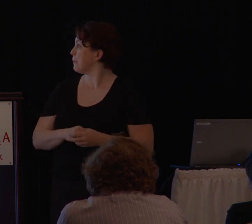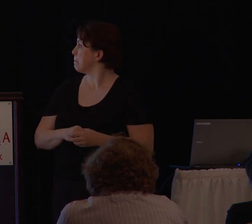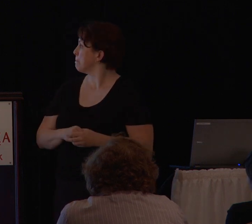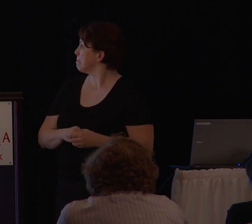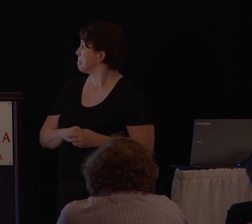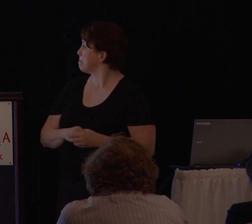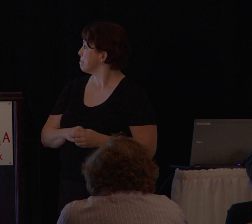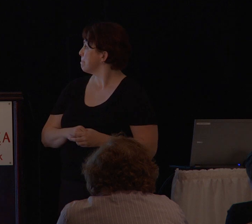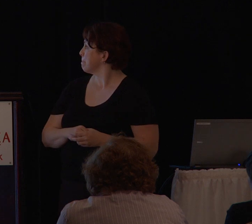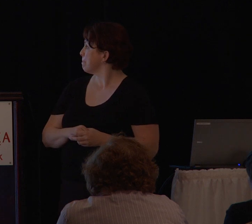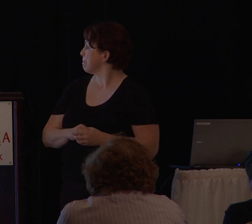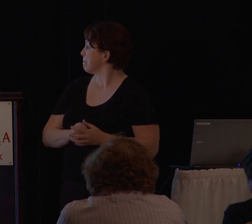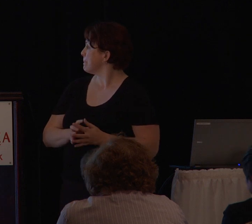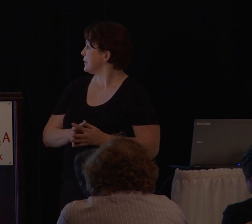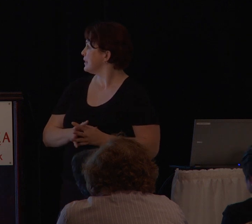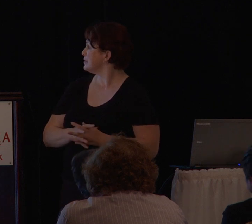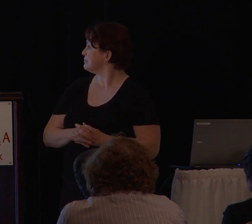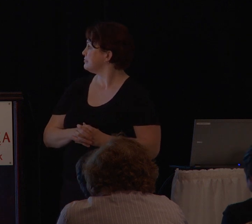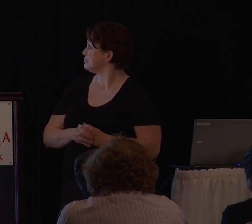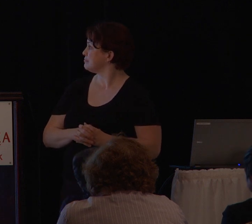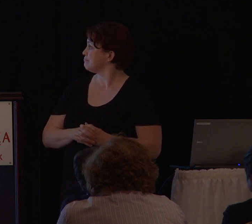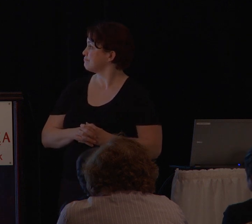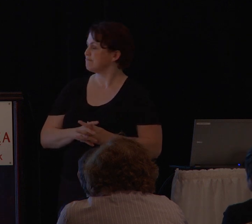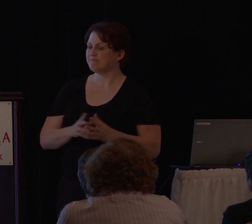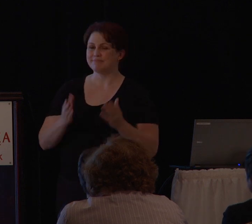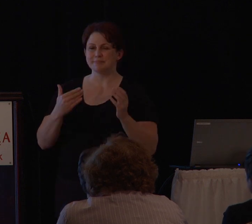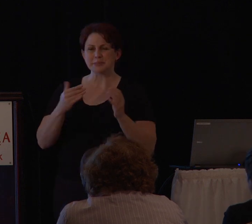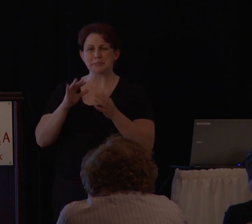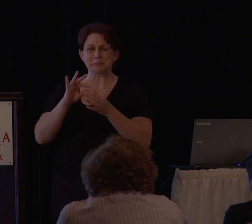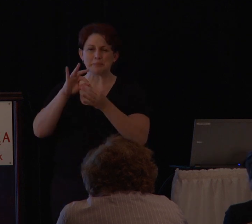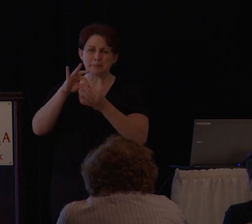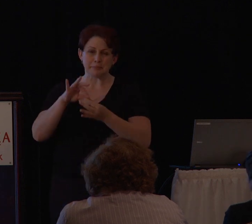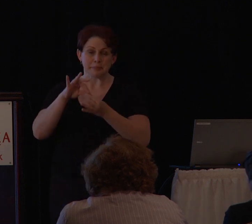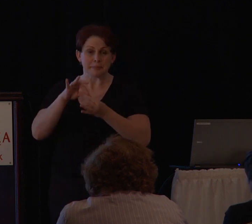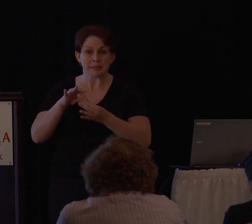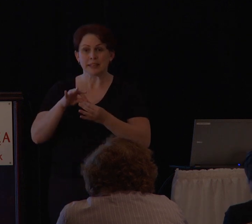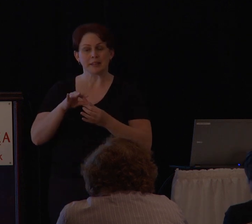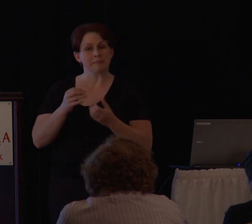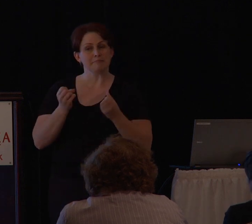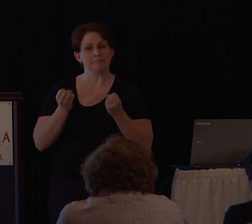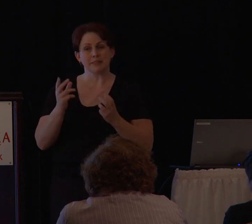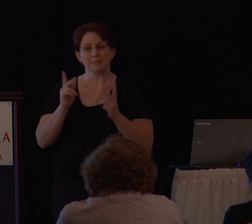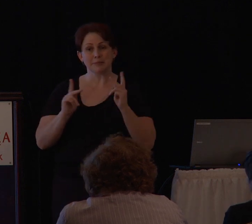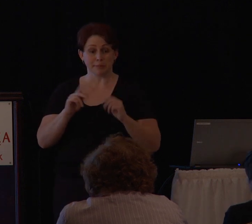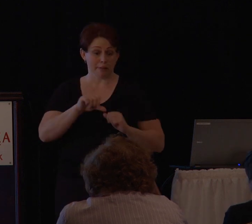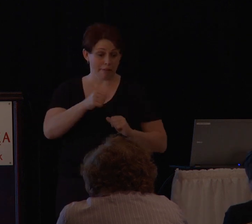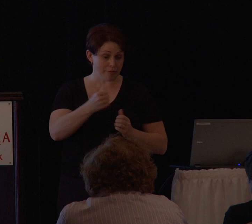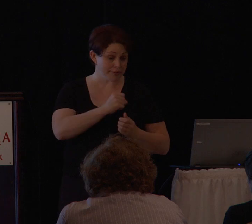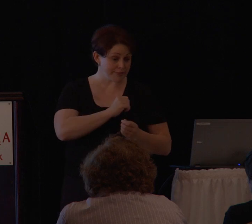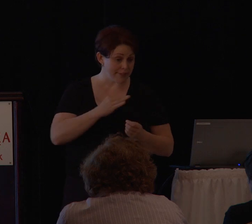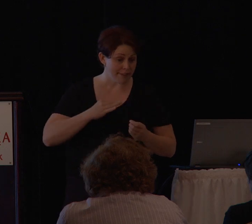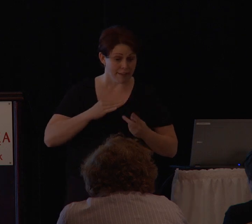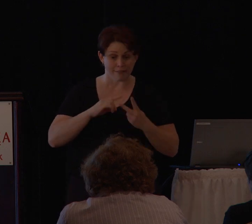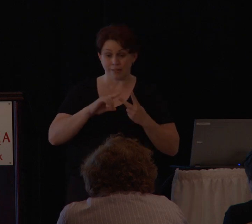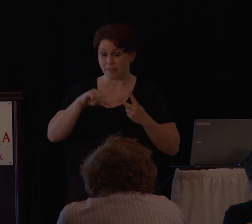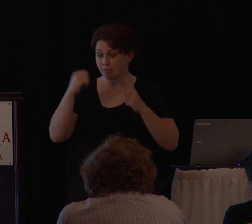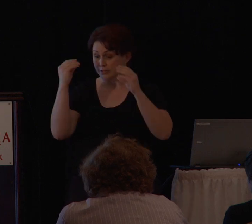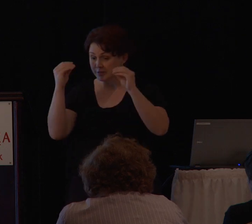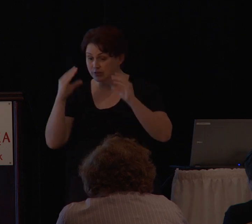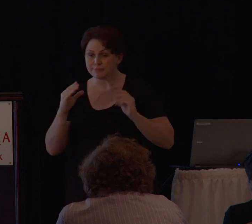Another, along the same lines, was a lack of understanding of the condition amongst other teachers in the